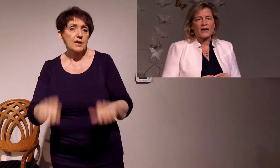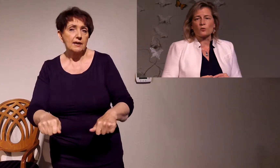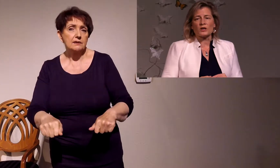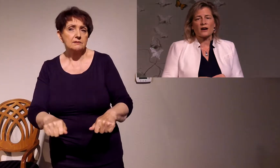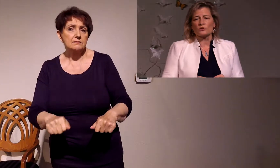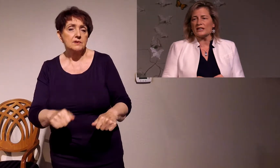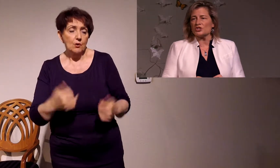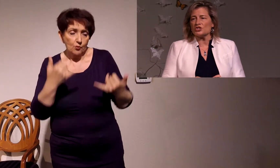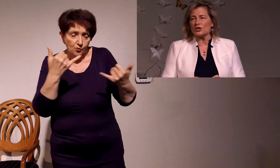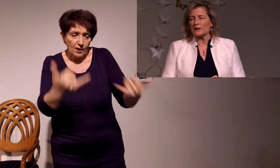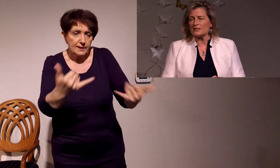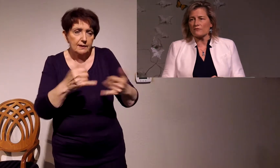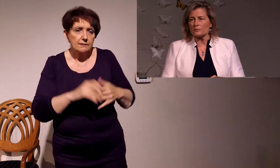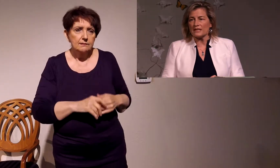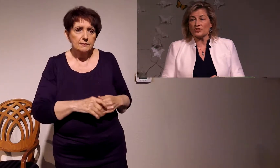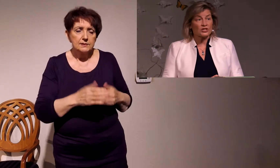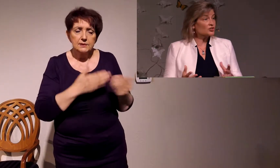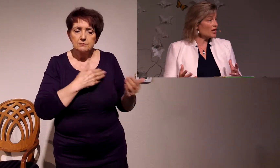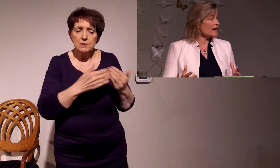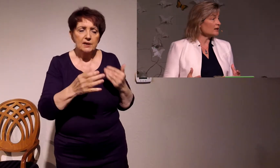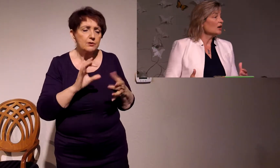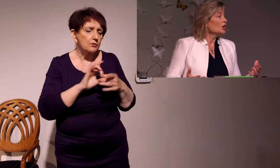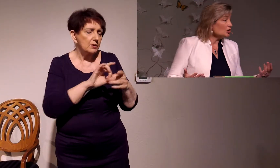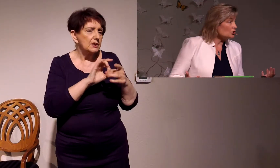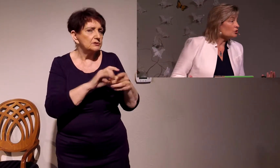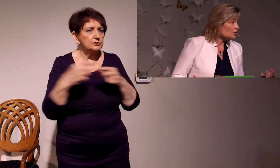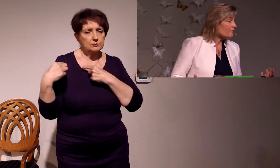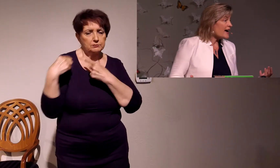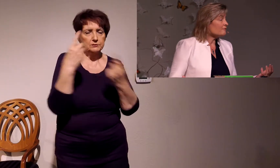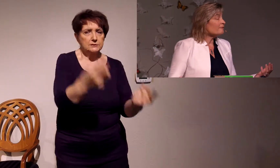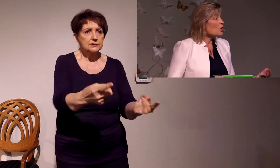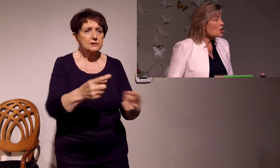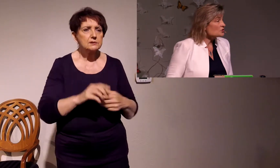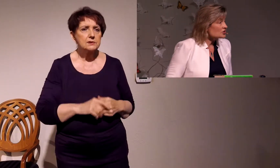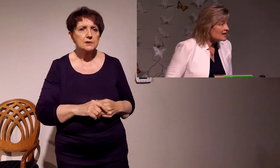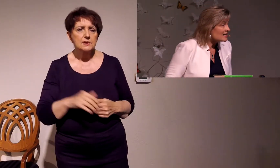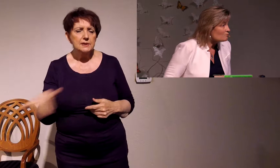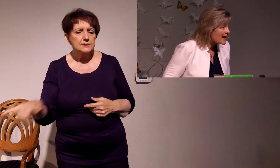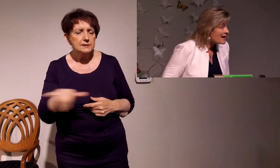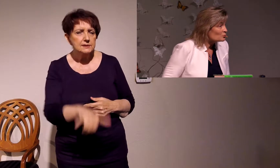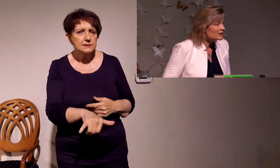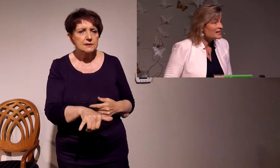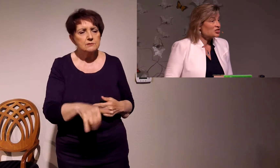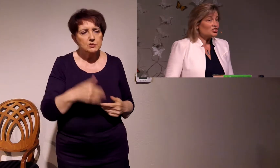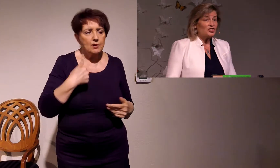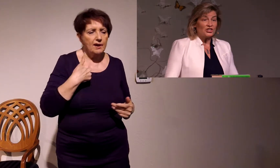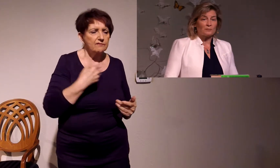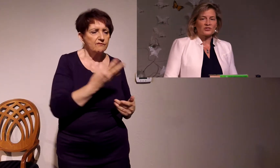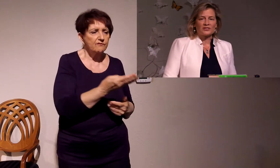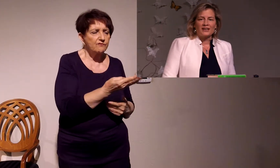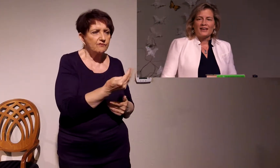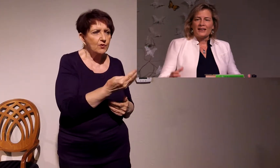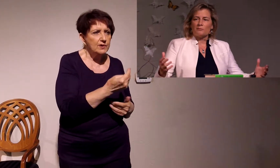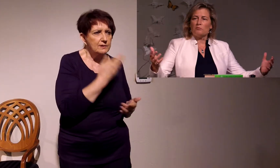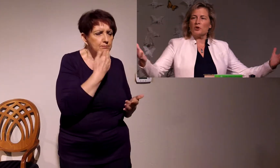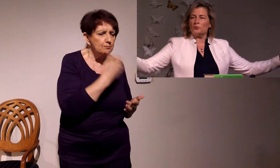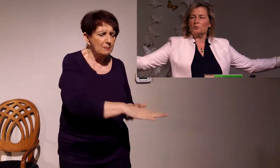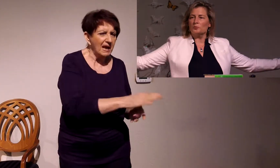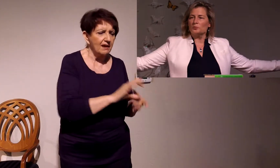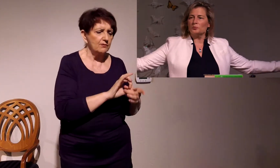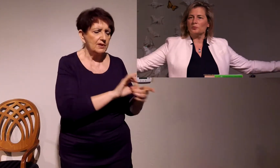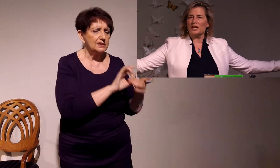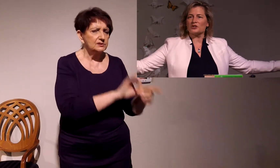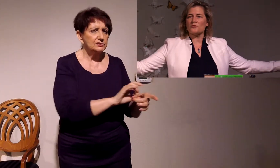It doesn't matter what our relationship has ever been. Just like you could have had 14 bad relationships, and